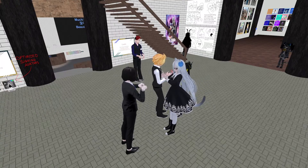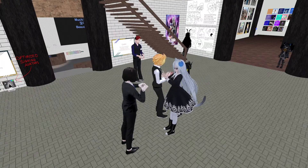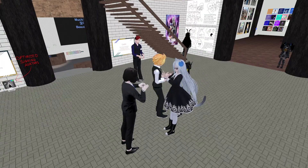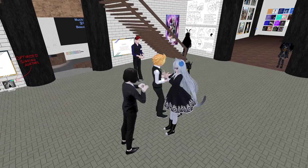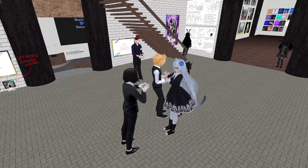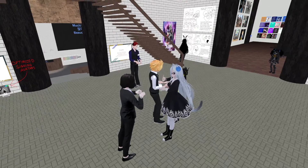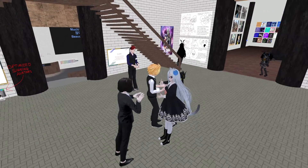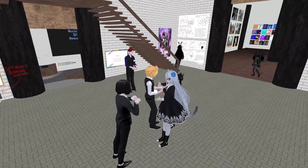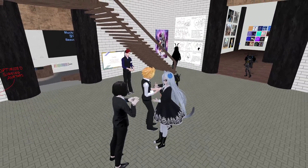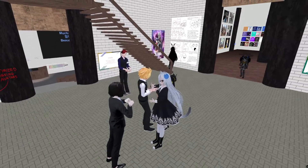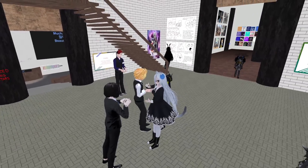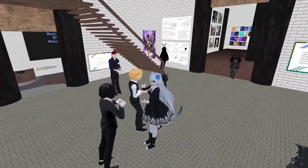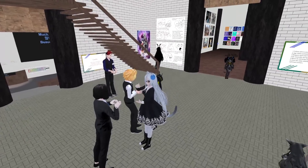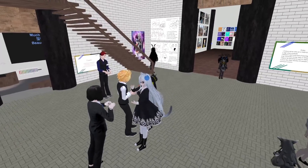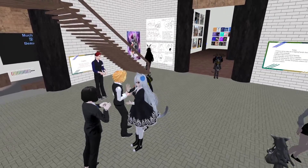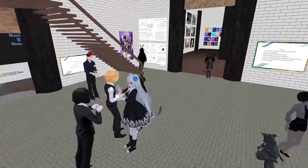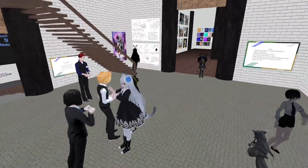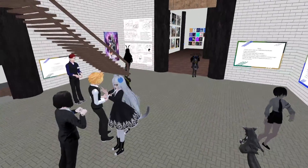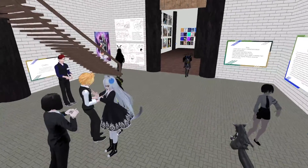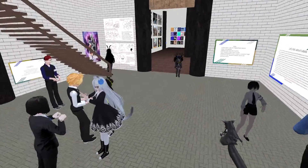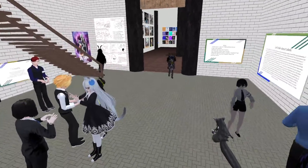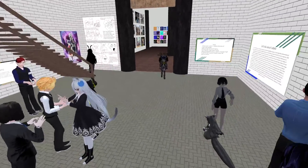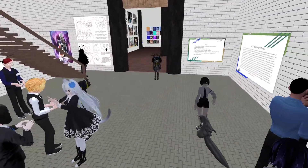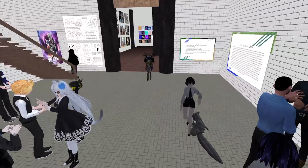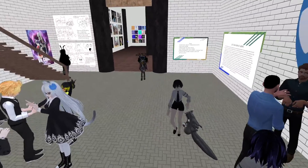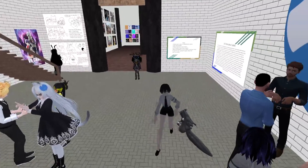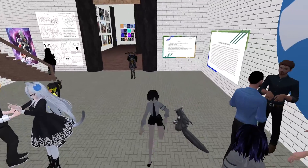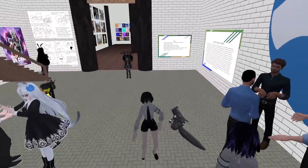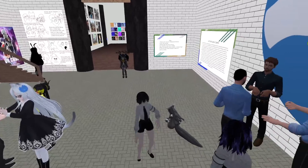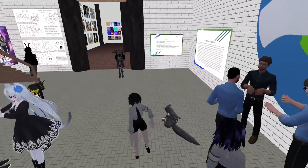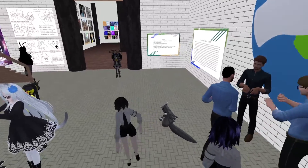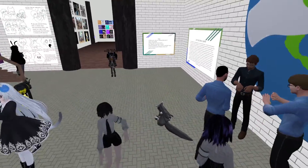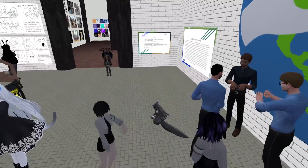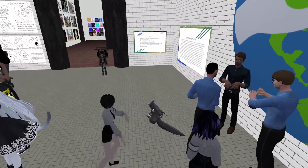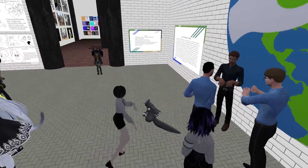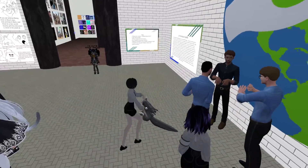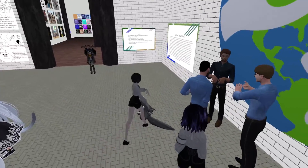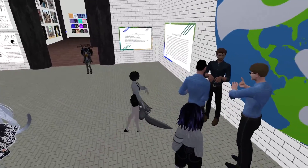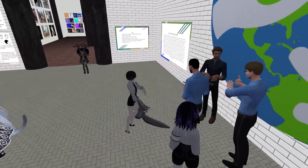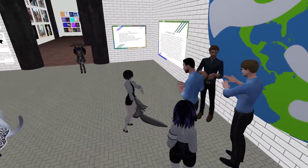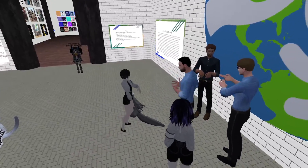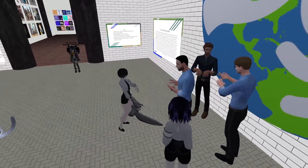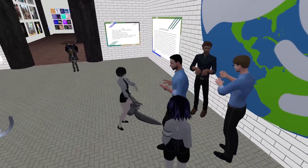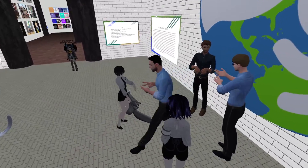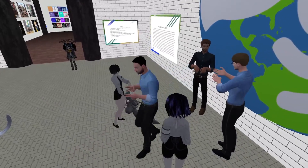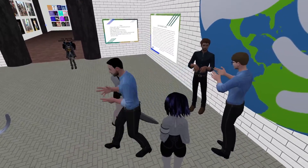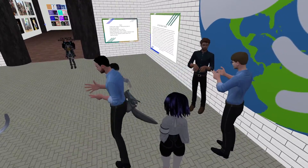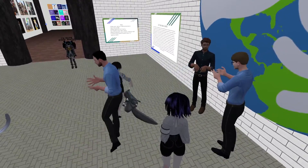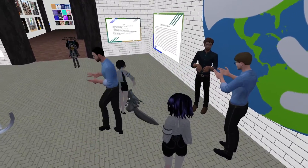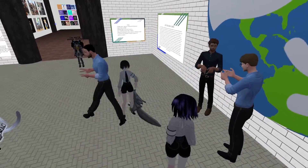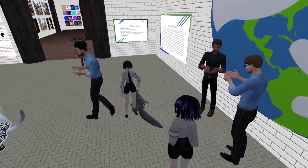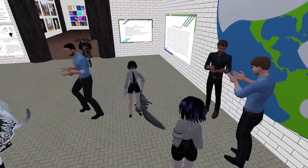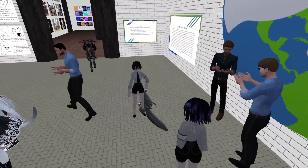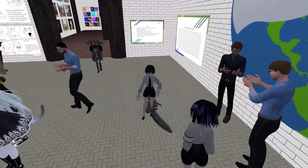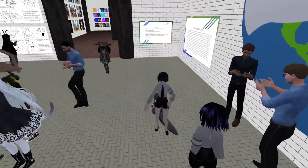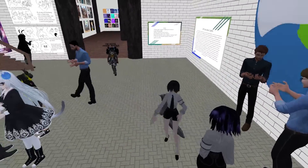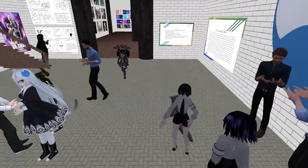and stuff. Up there are like videos you can just watch, kind of just dive into it like that.